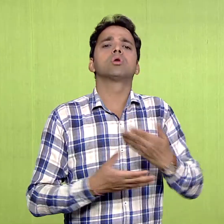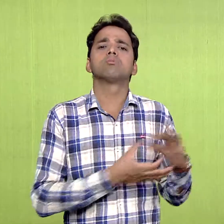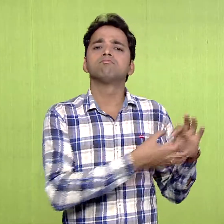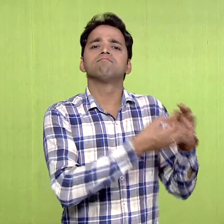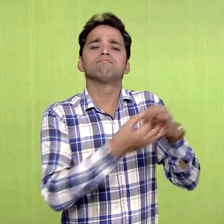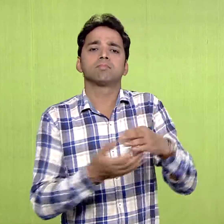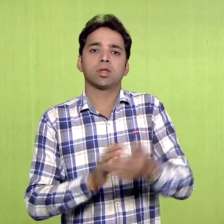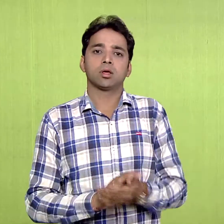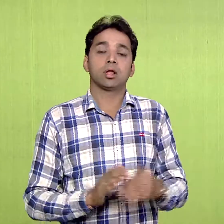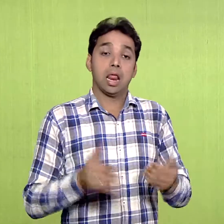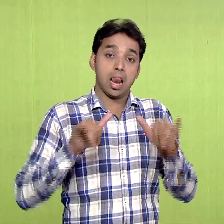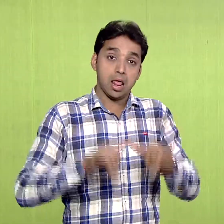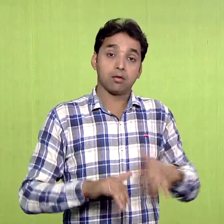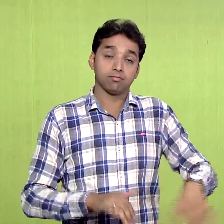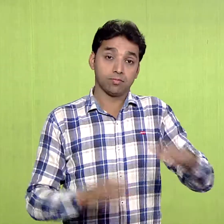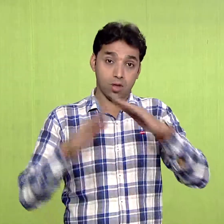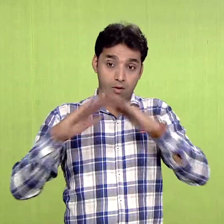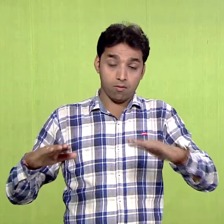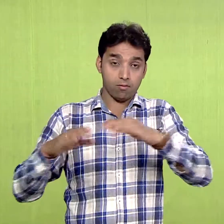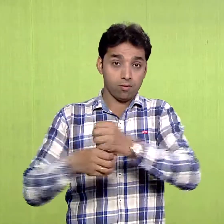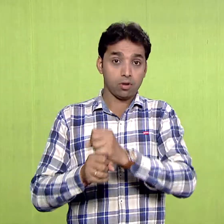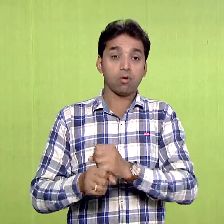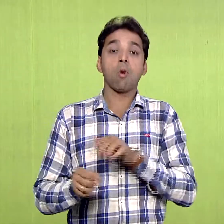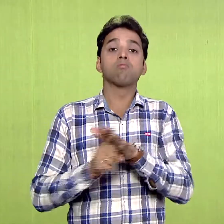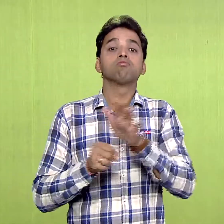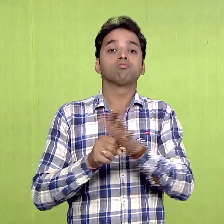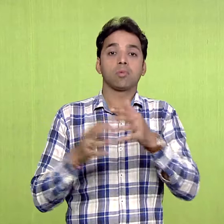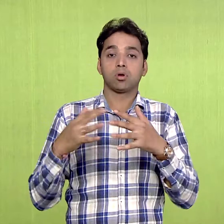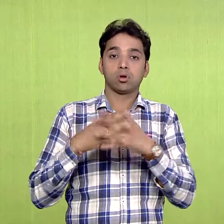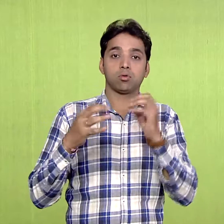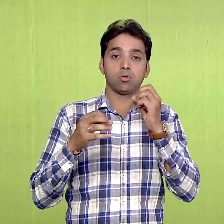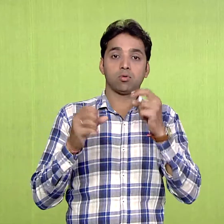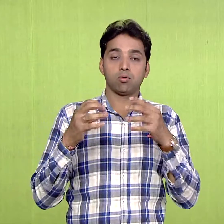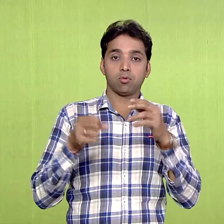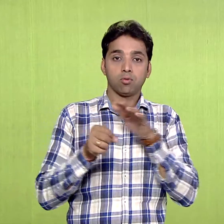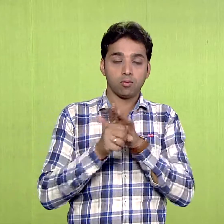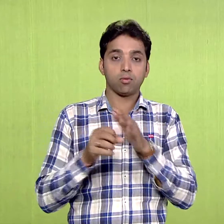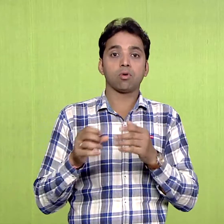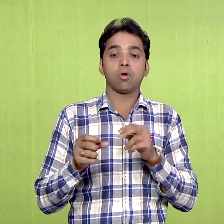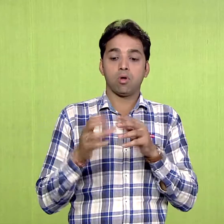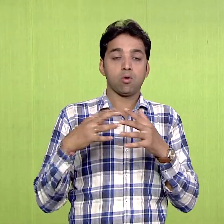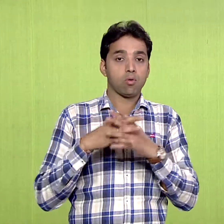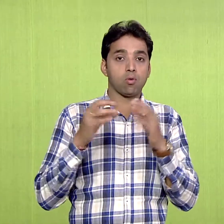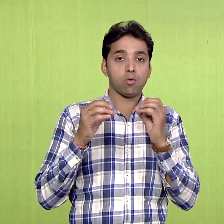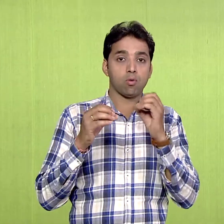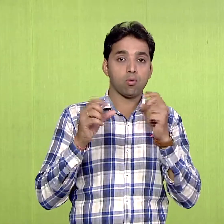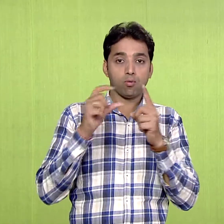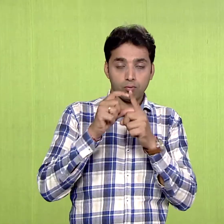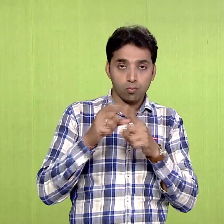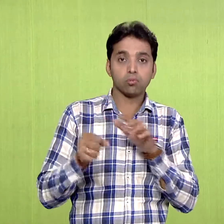lived in houses built of wood, bamboo and reeds.